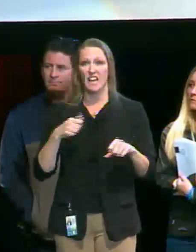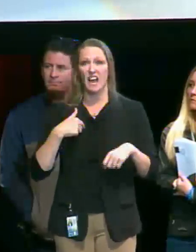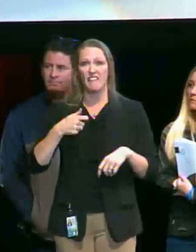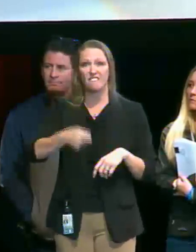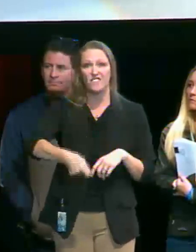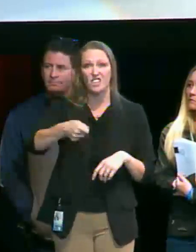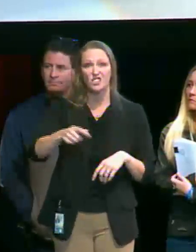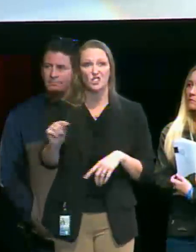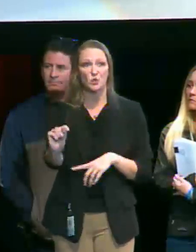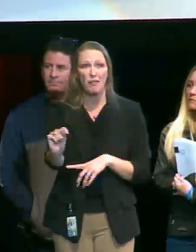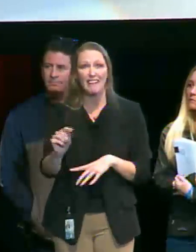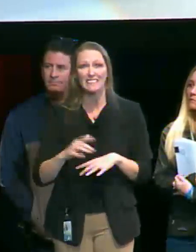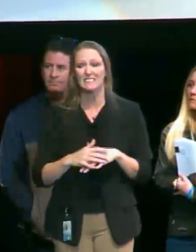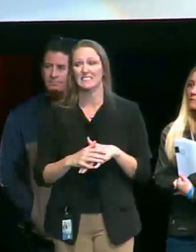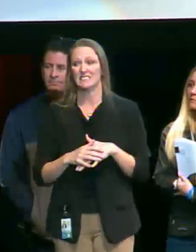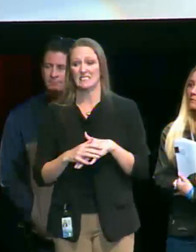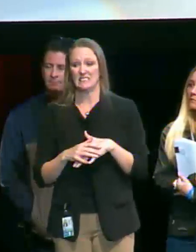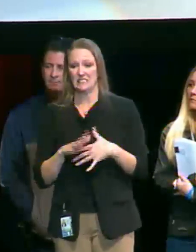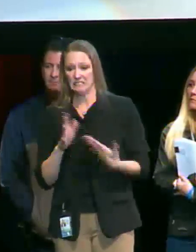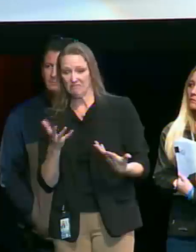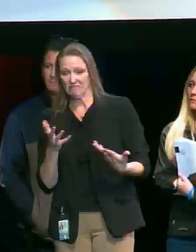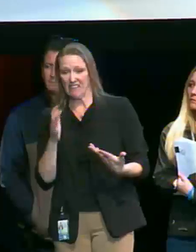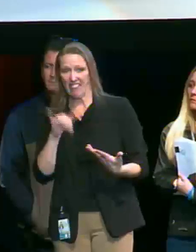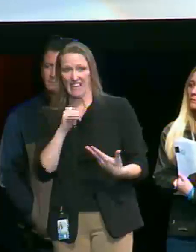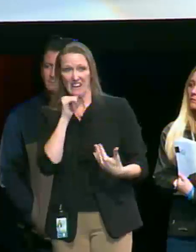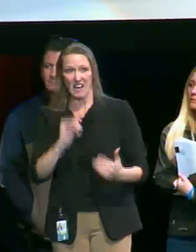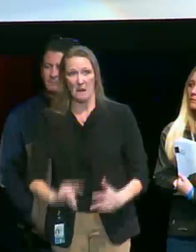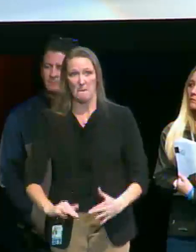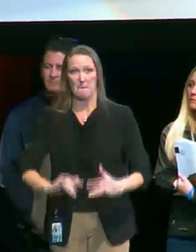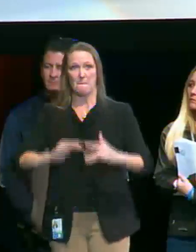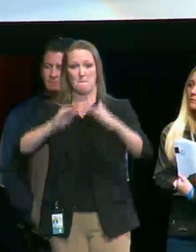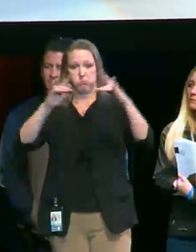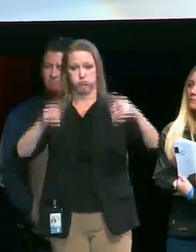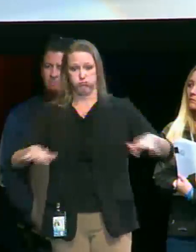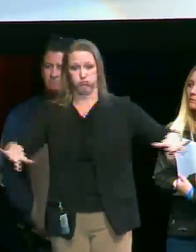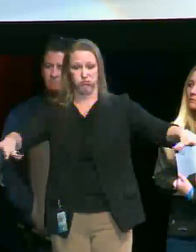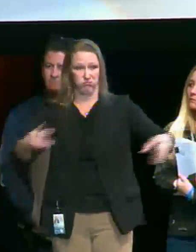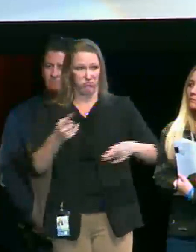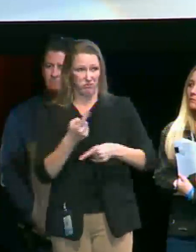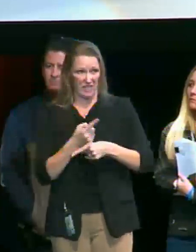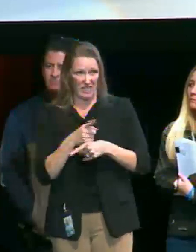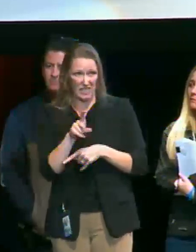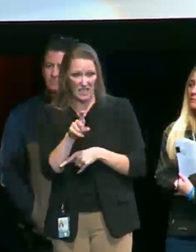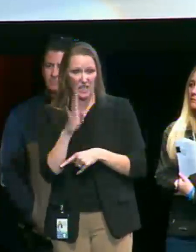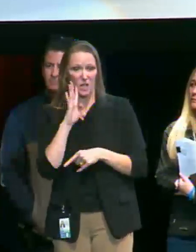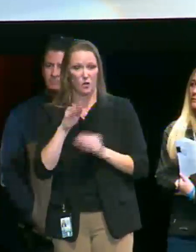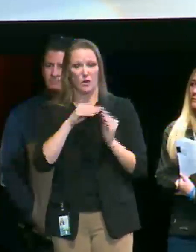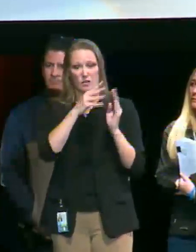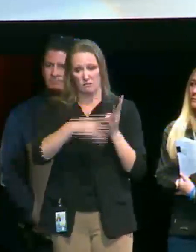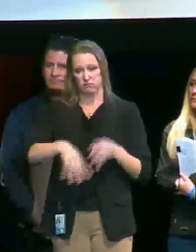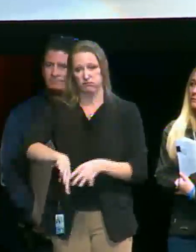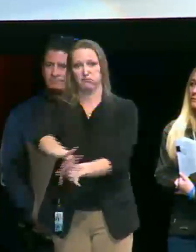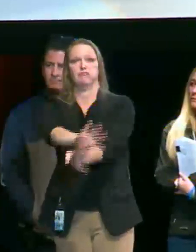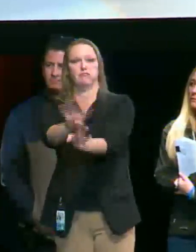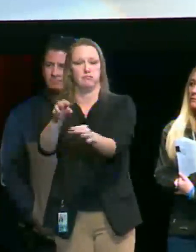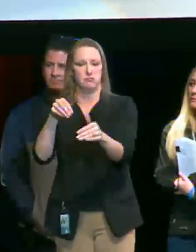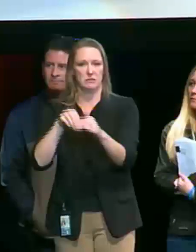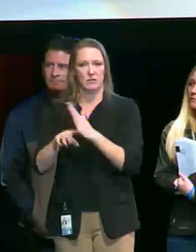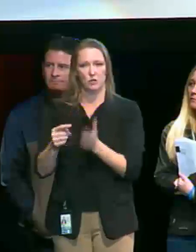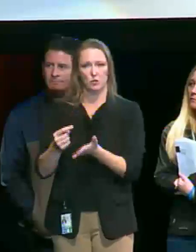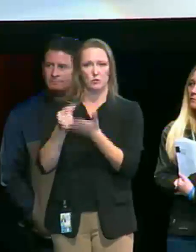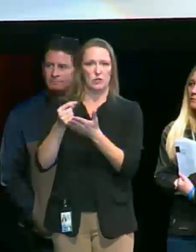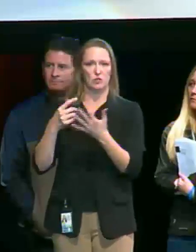toilet and have that not back up on me and make it safely to the treatment plant? And